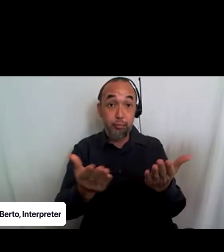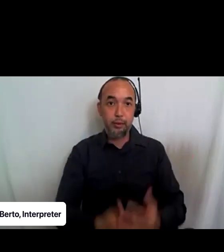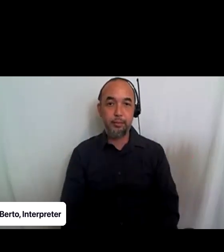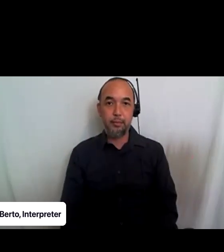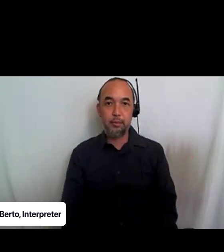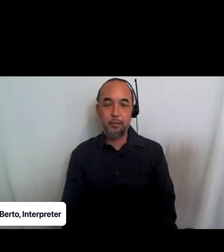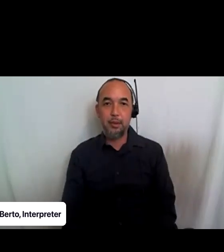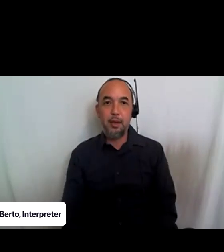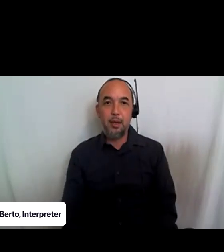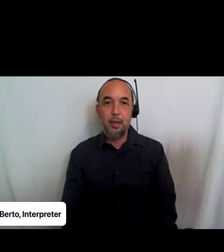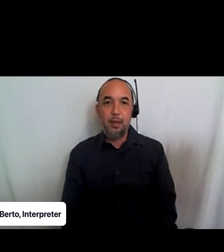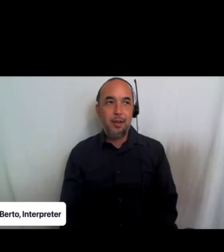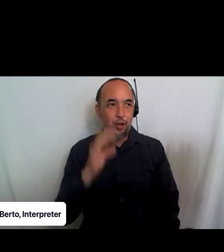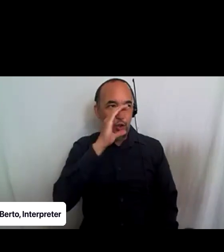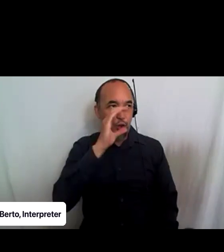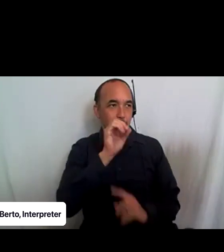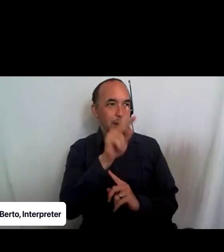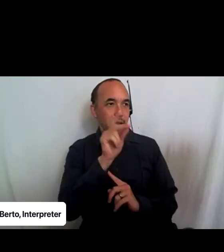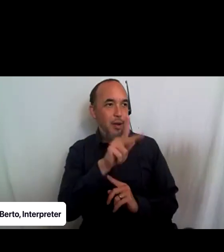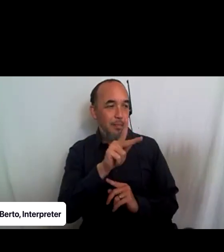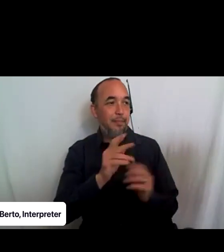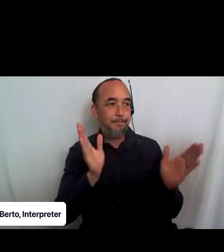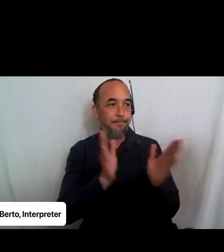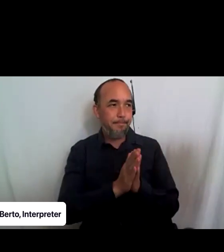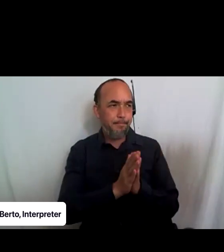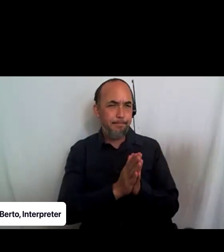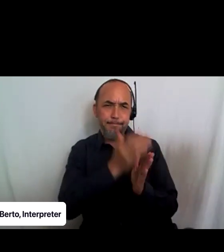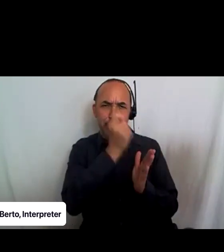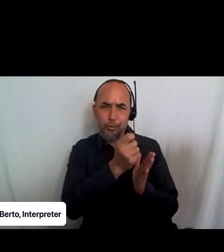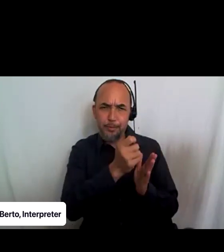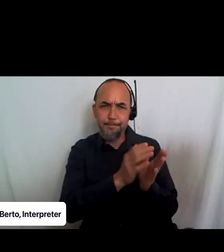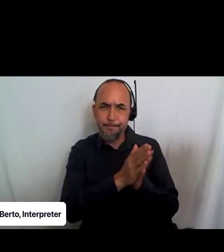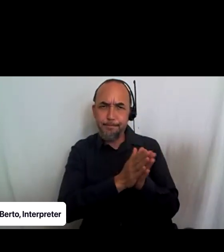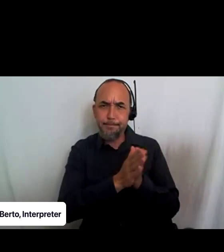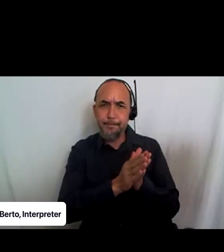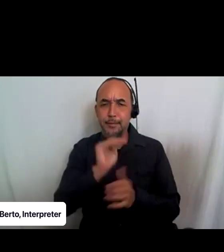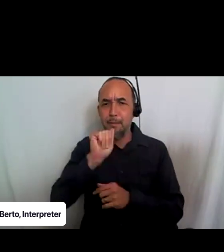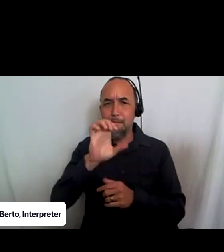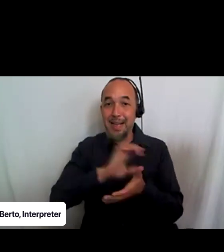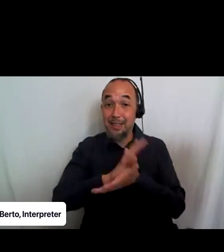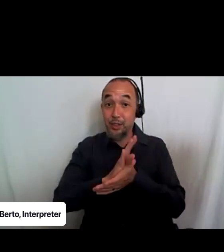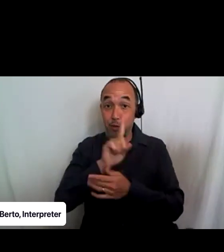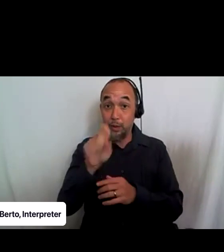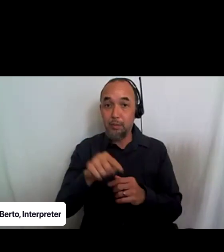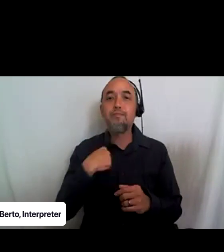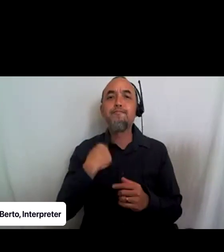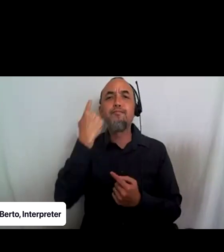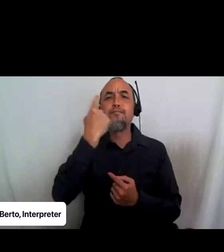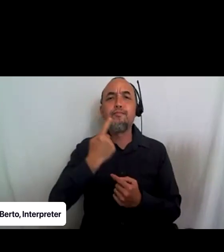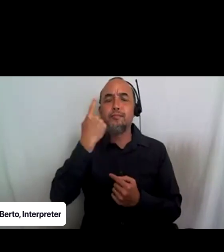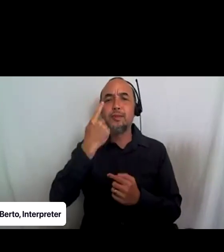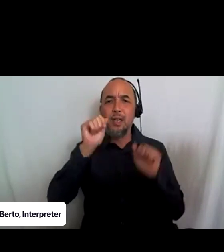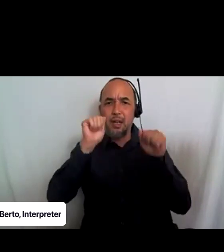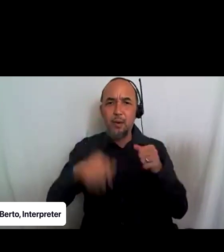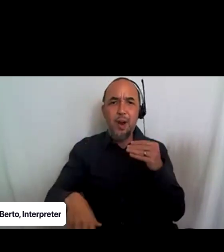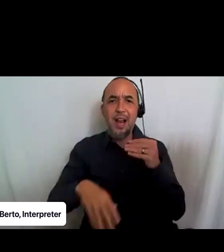All right. All right. We've got interesting. Mac and cheese question to start. I was wondering, could we put tomato in